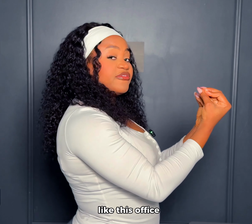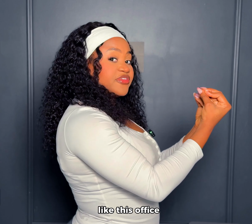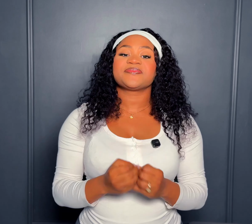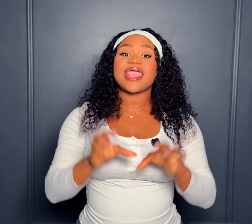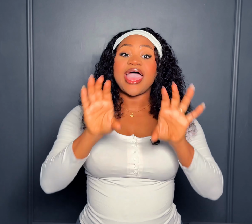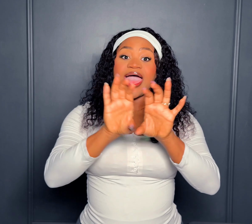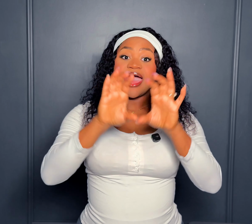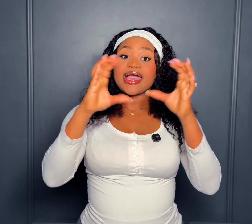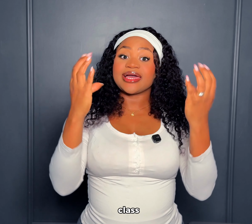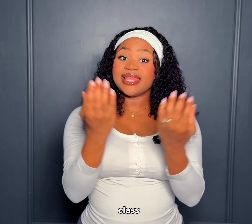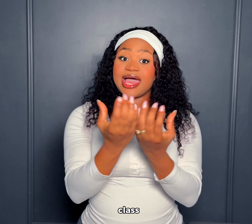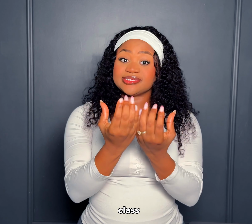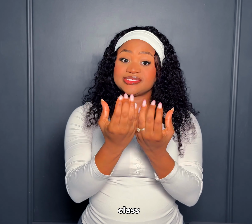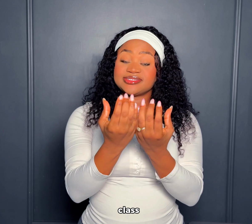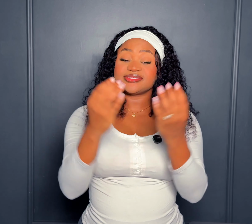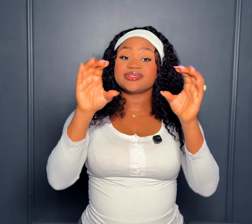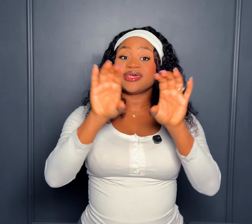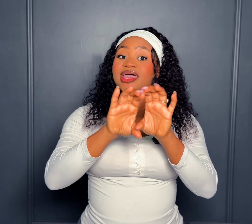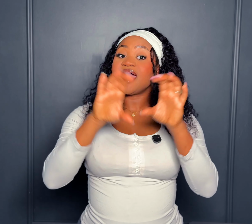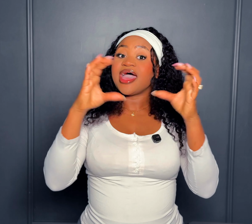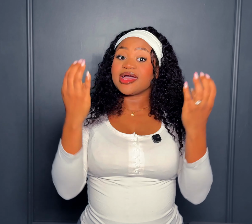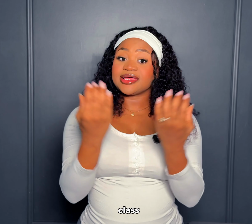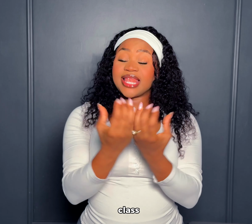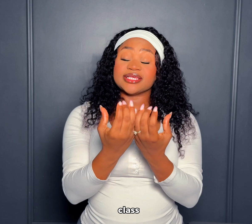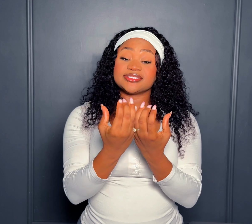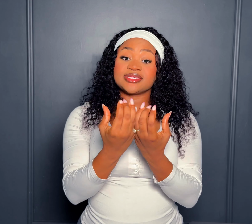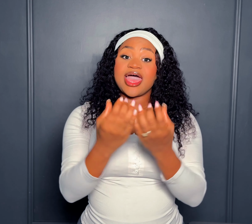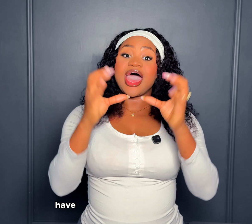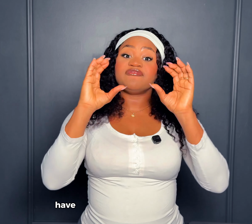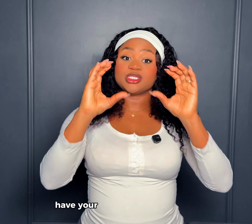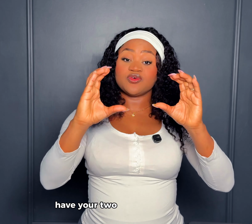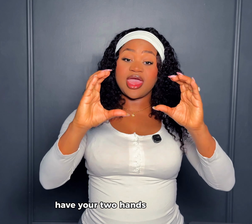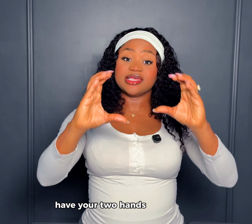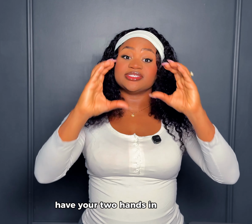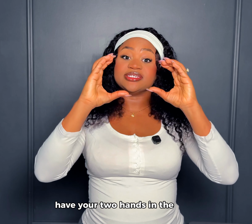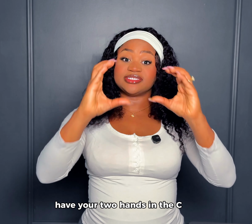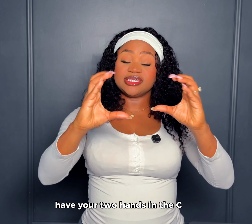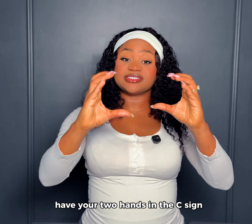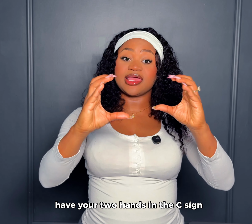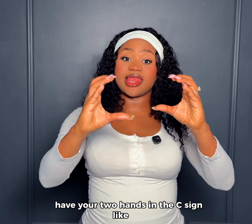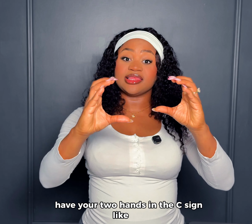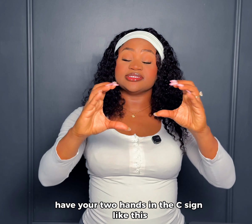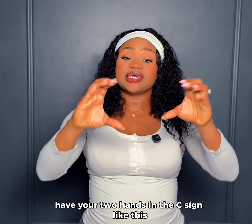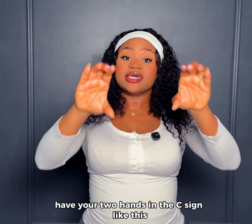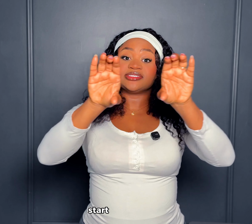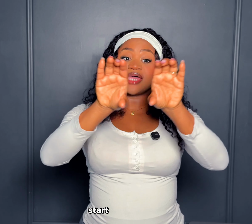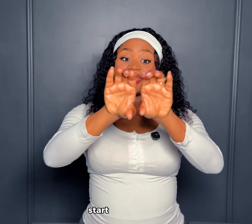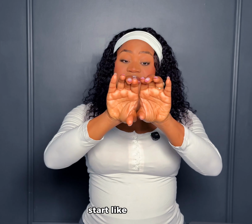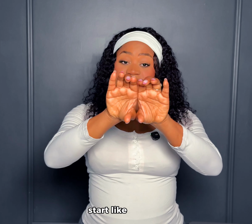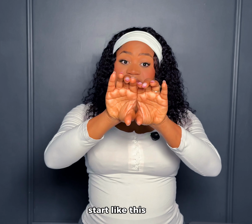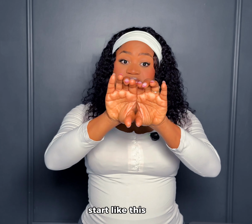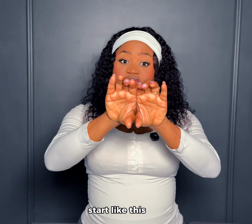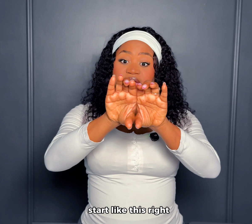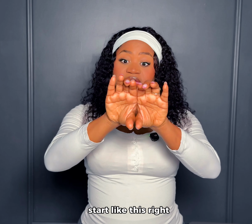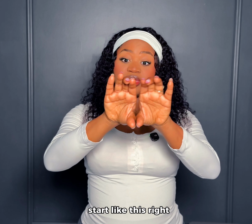Office. Class. Class. Have your two hands in the C sign like this. Start like this, right? Where